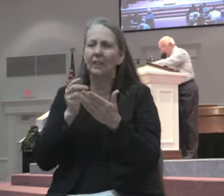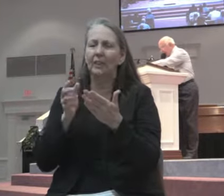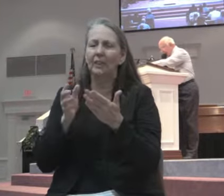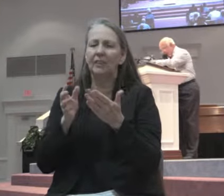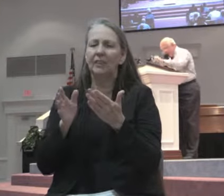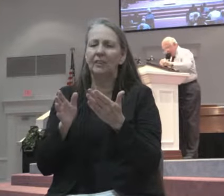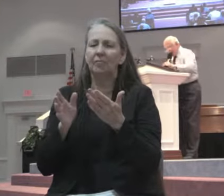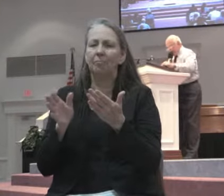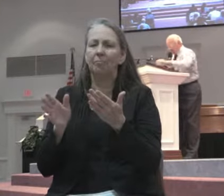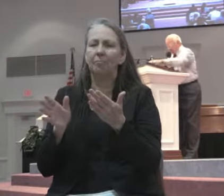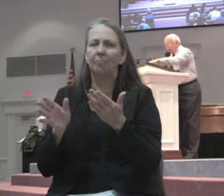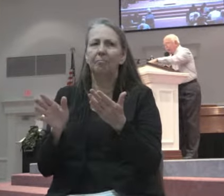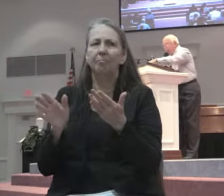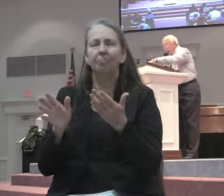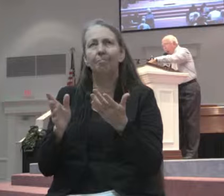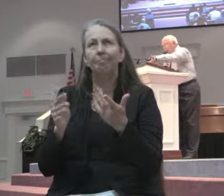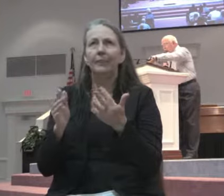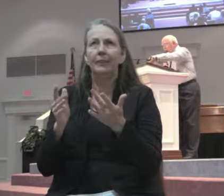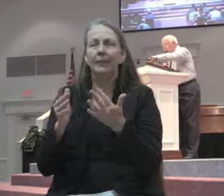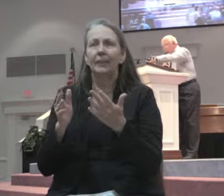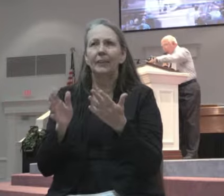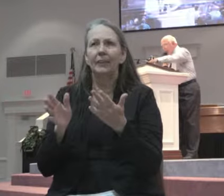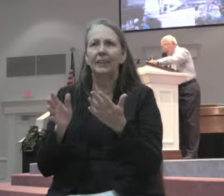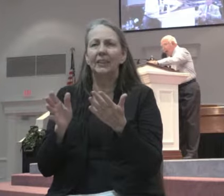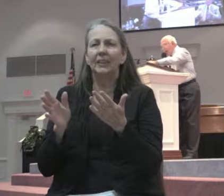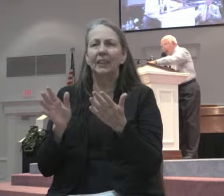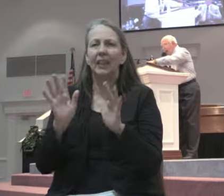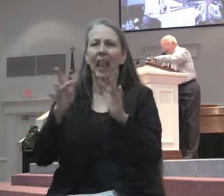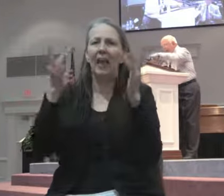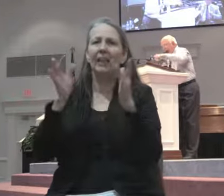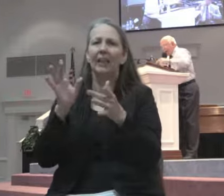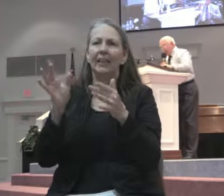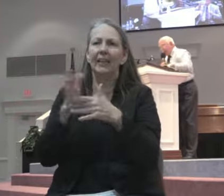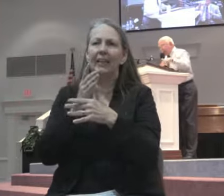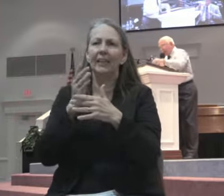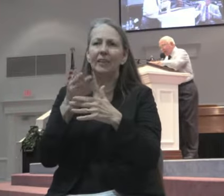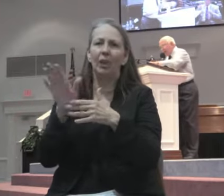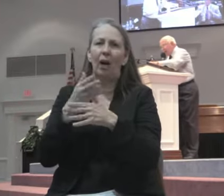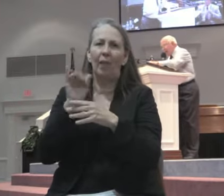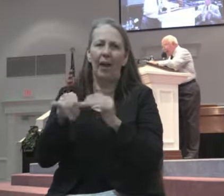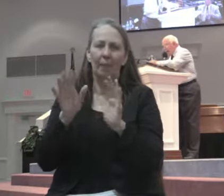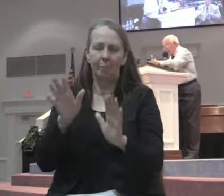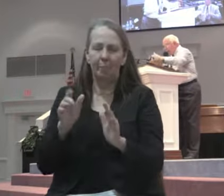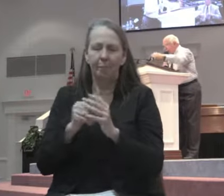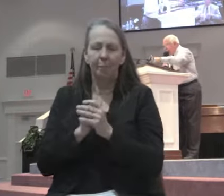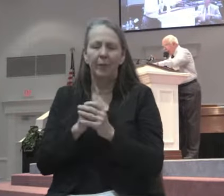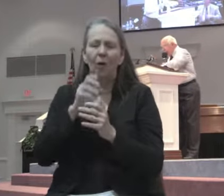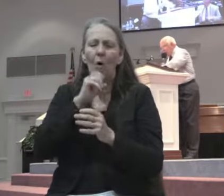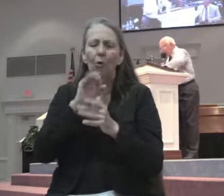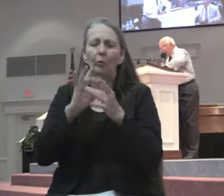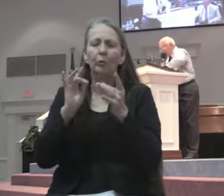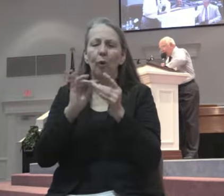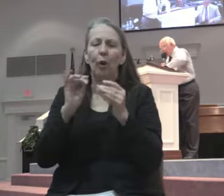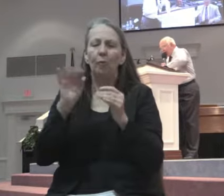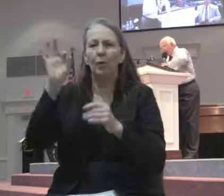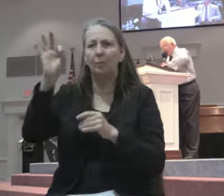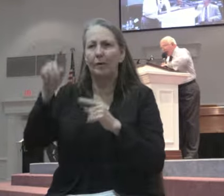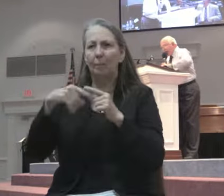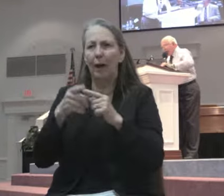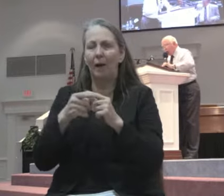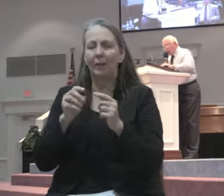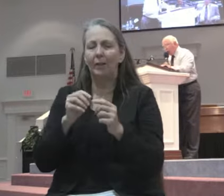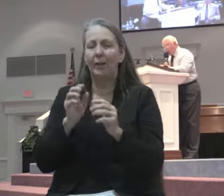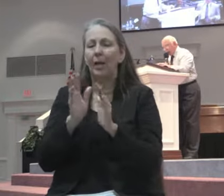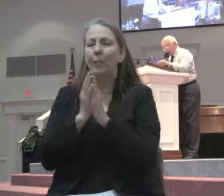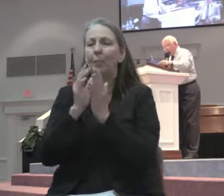over. But one of the old stories that we've read about and preached about down through the years is